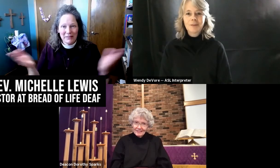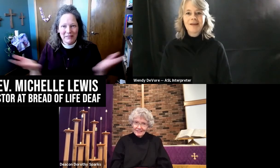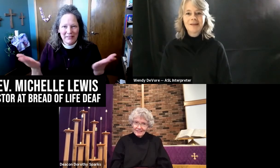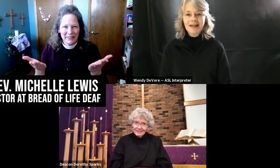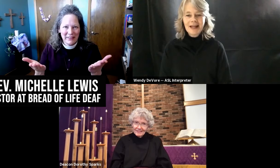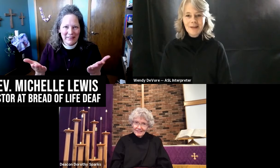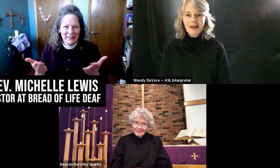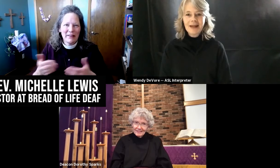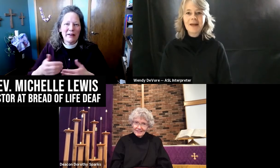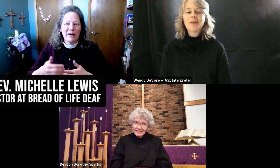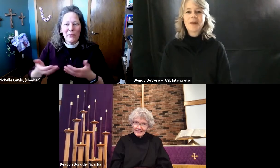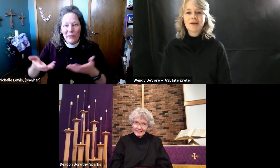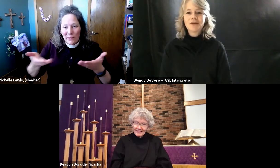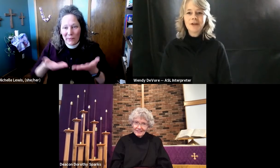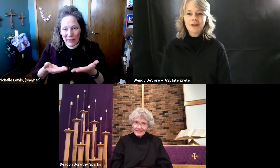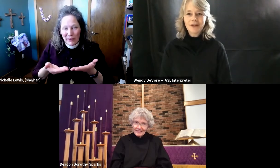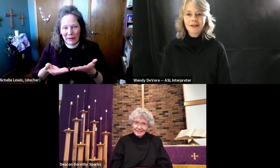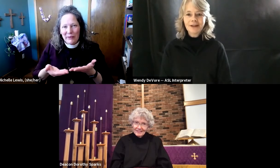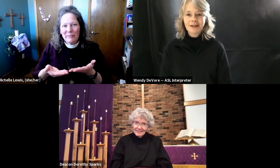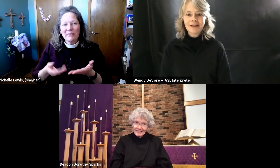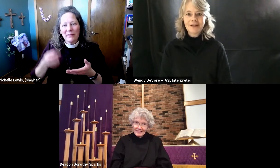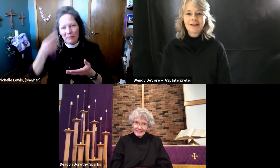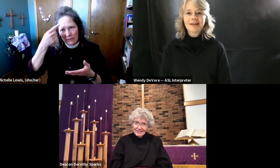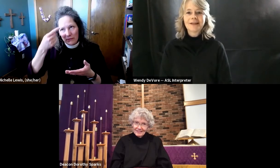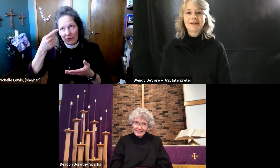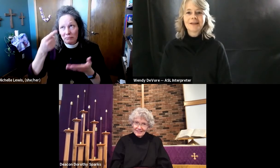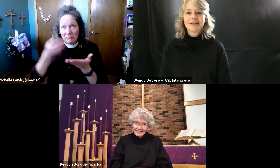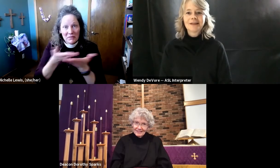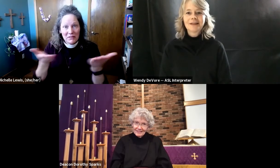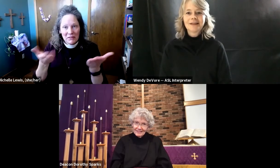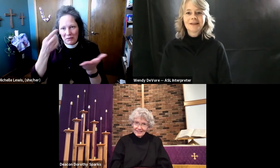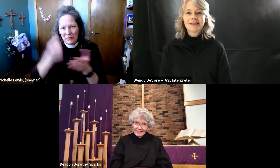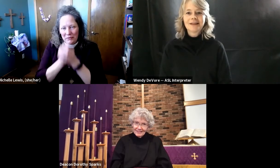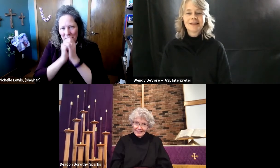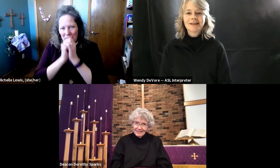and this is my sign name, and I am the pastor here.